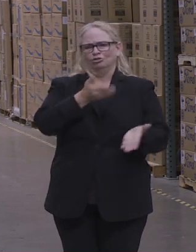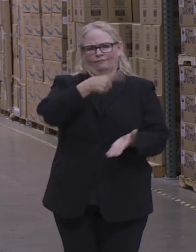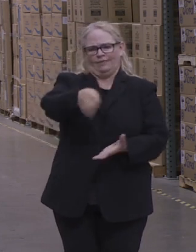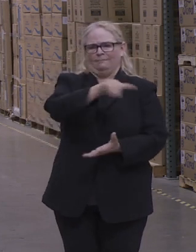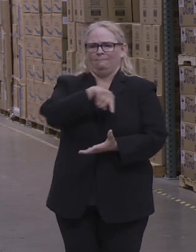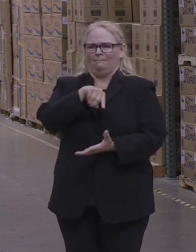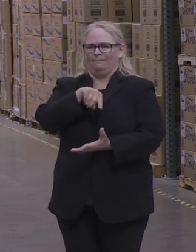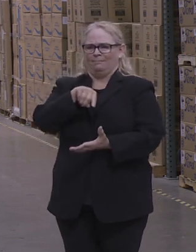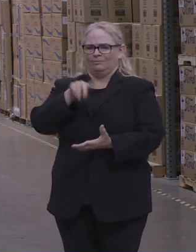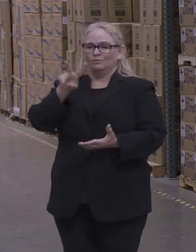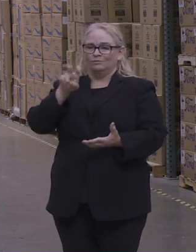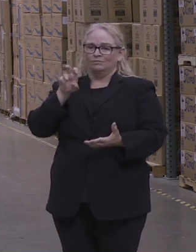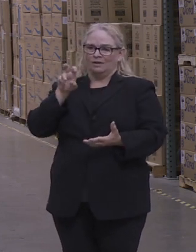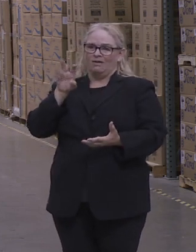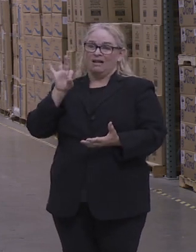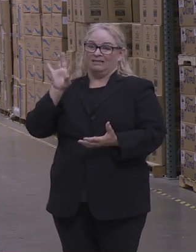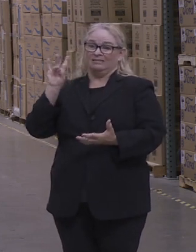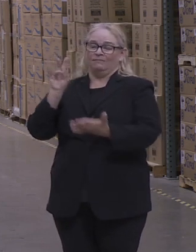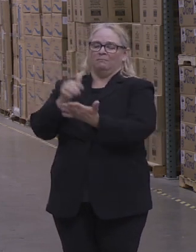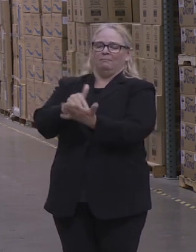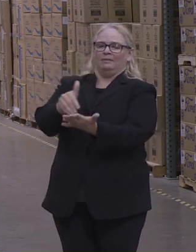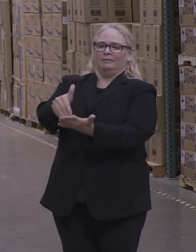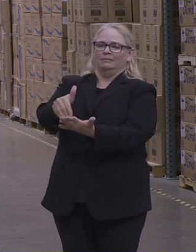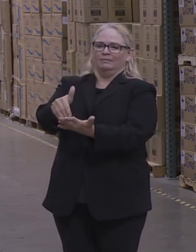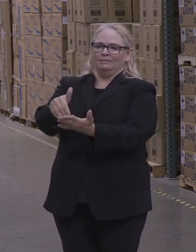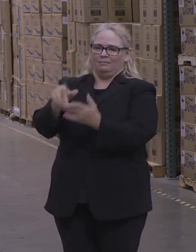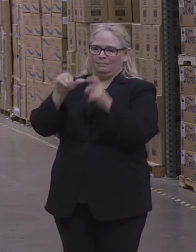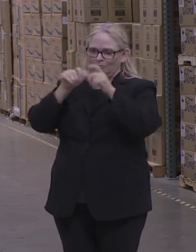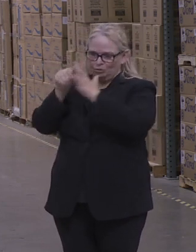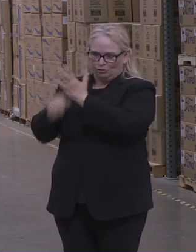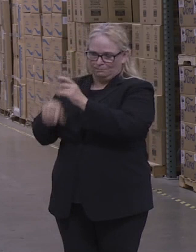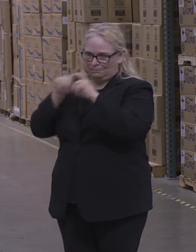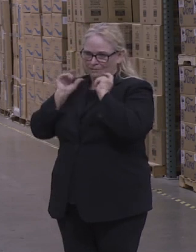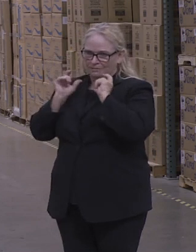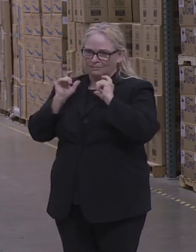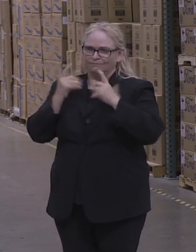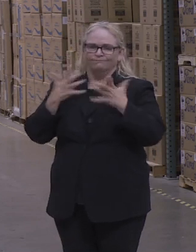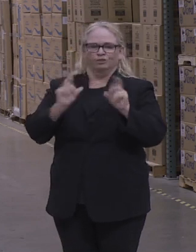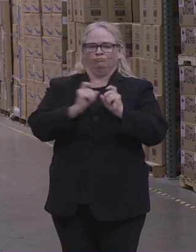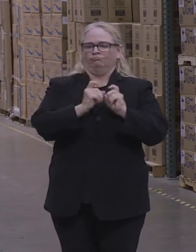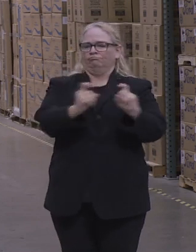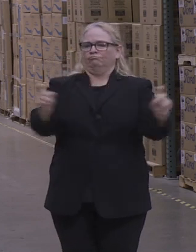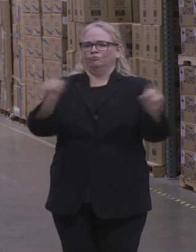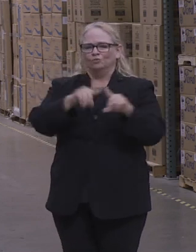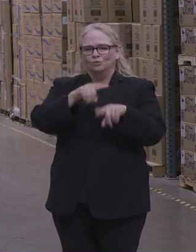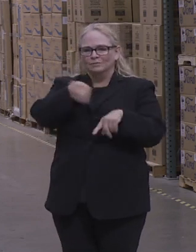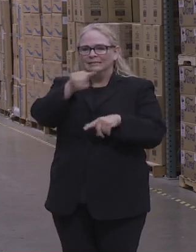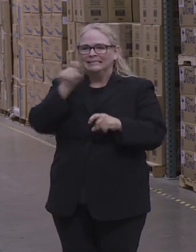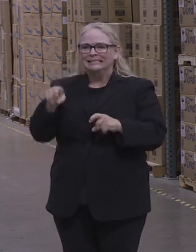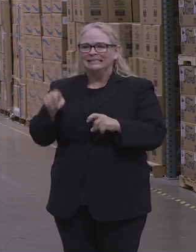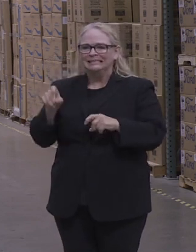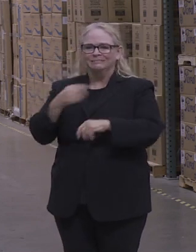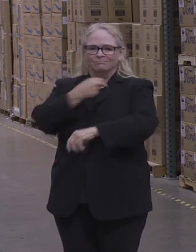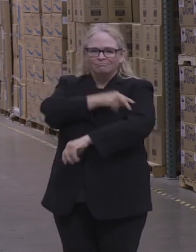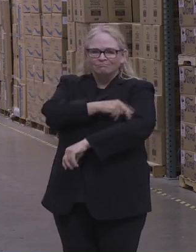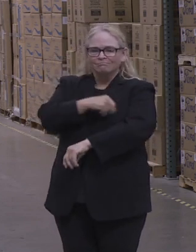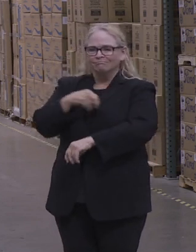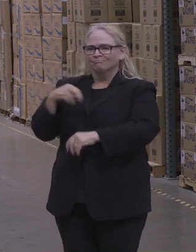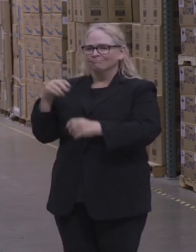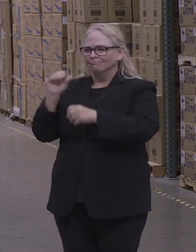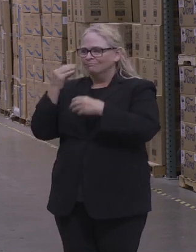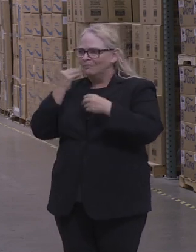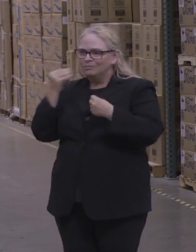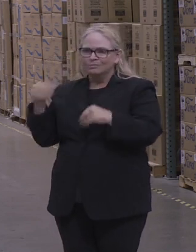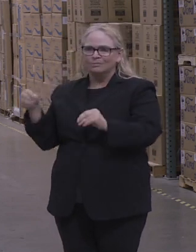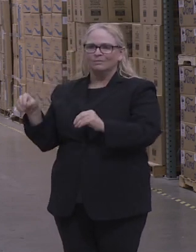297 million procedure masks already that we've been able to distribute into those essential workers, into those sectors of